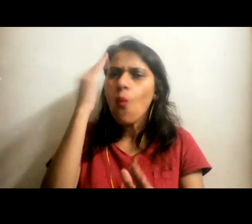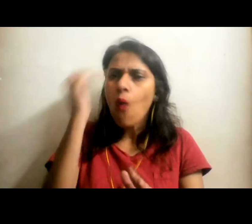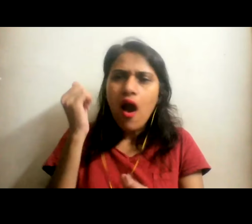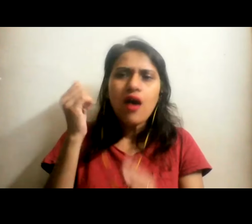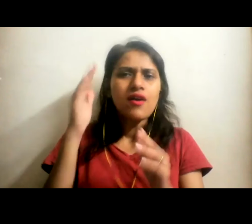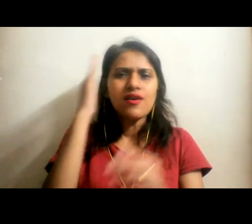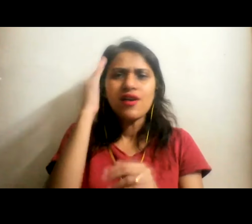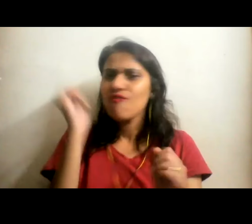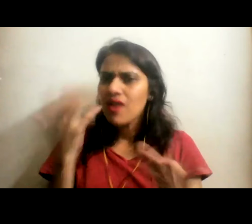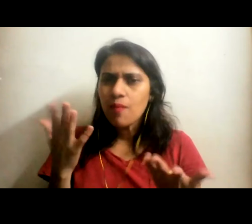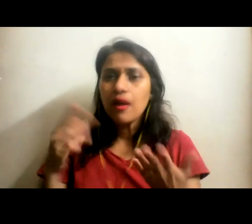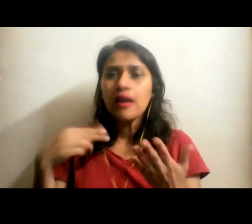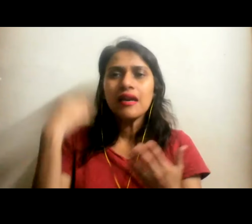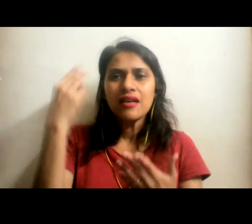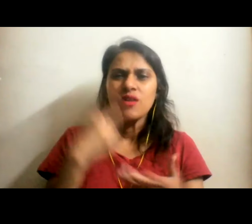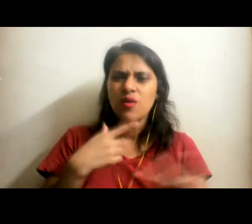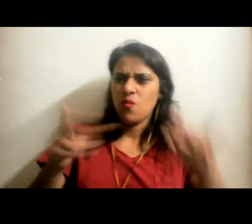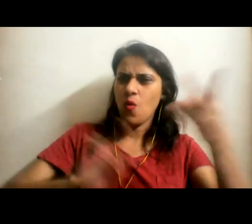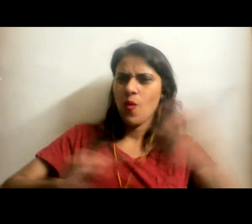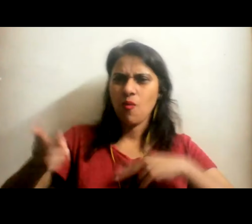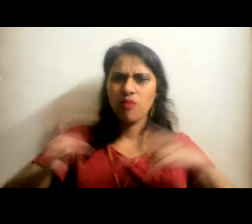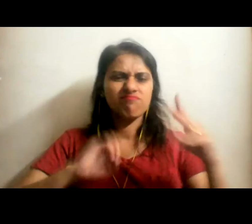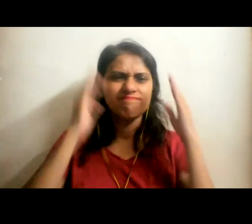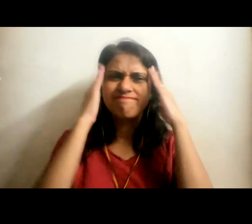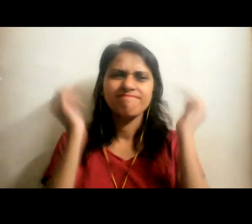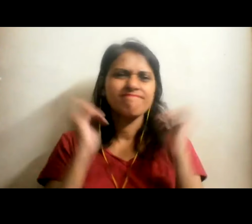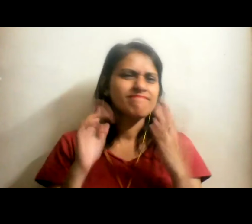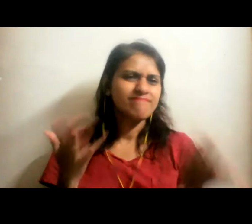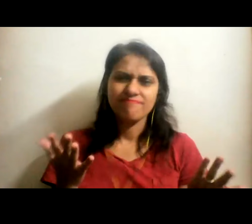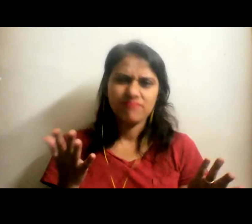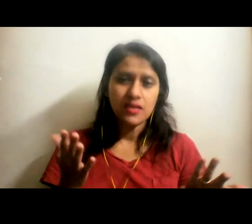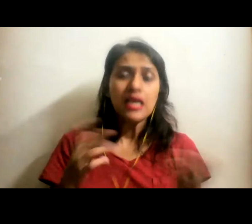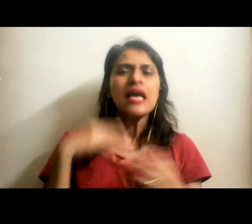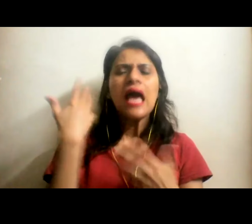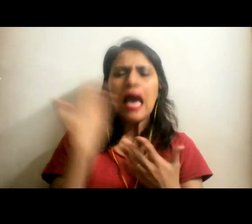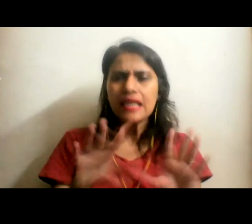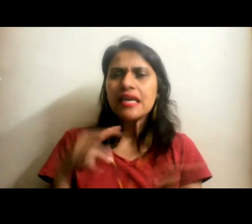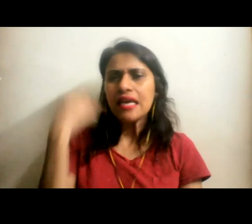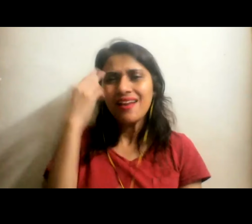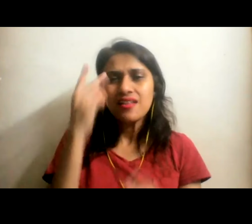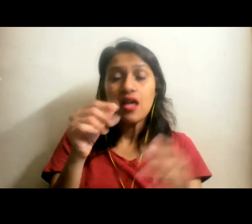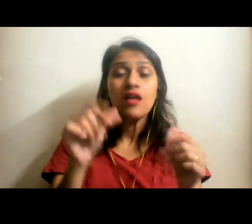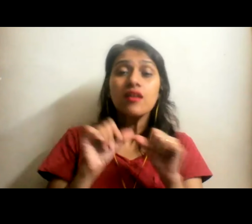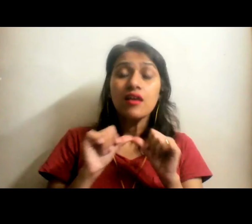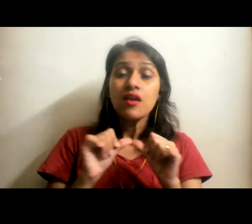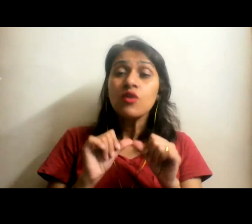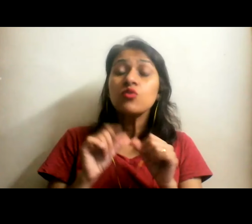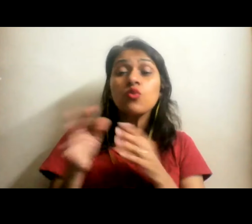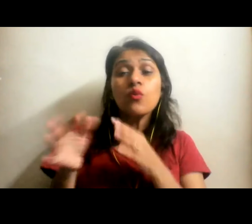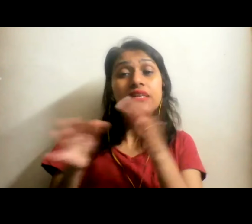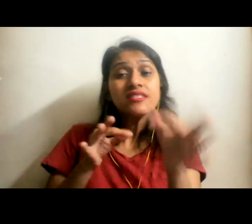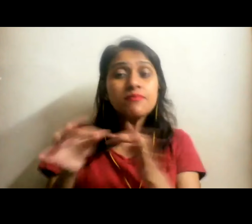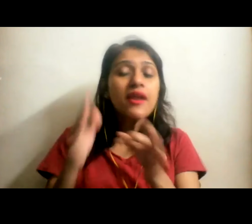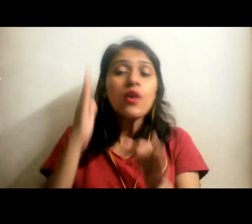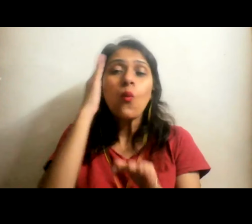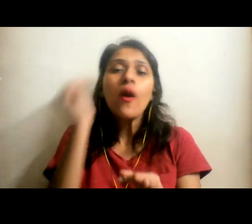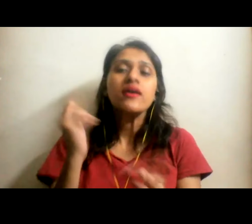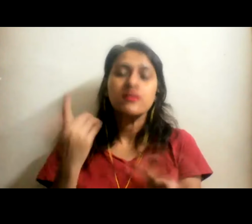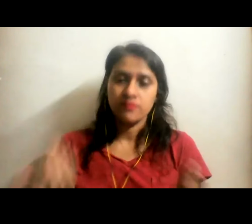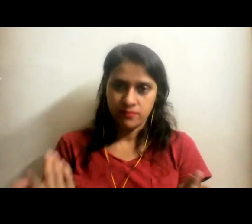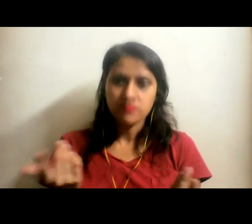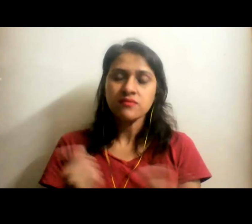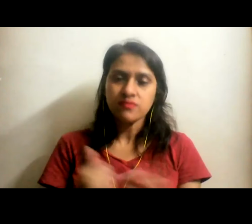that the people said that, you know, it was uncomfortable or not comfortable or whatever, or those who said comfortable, why? So maybe you will,